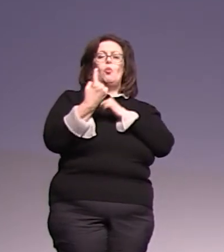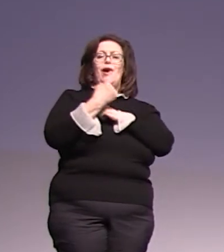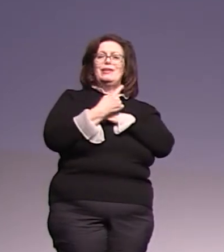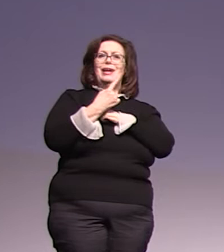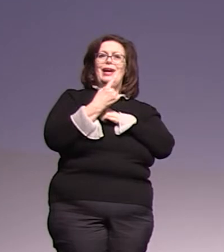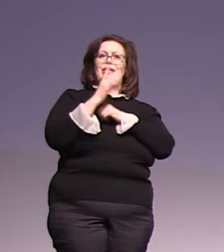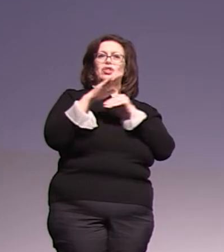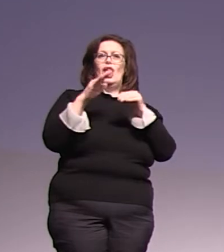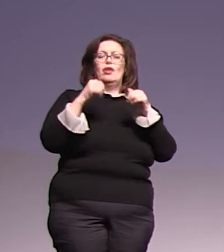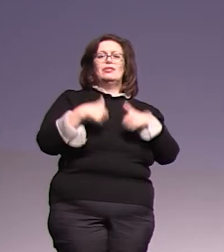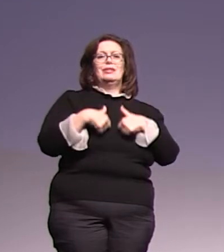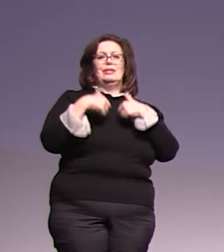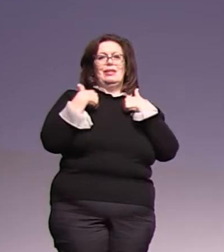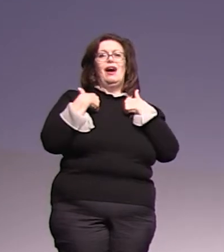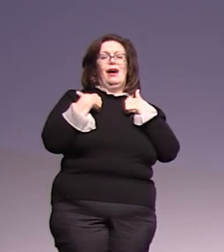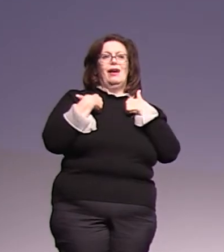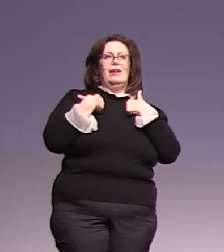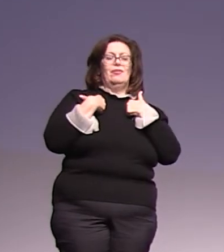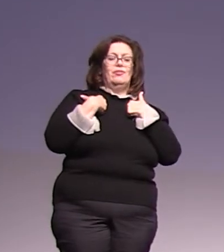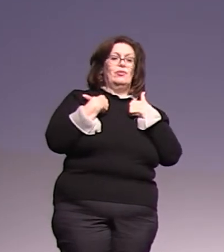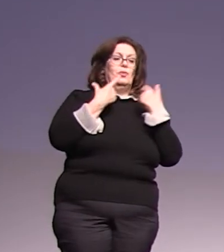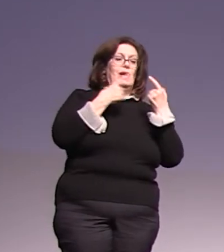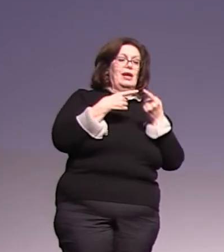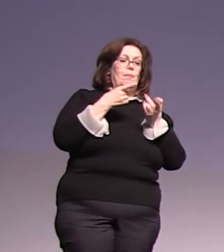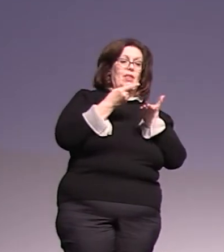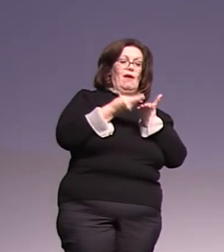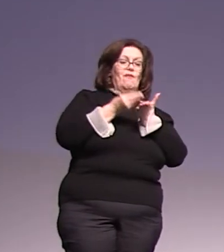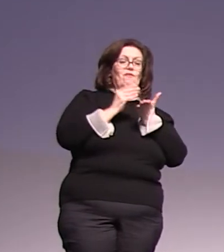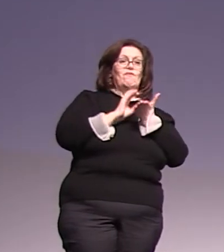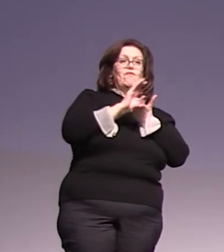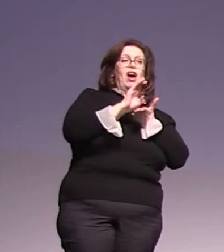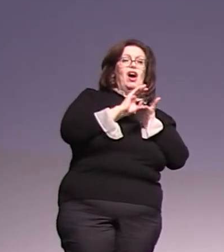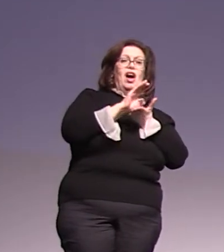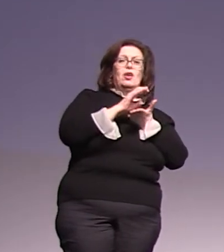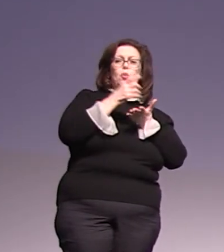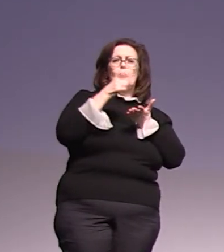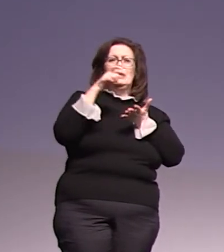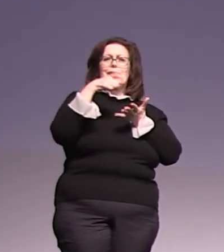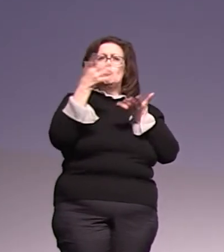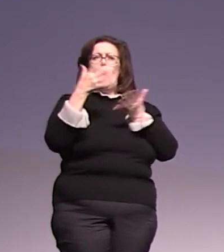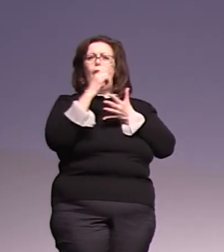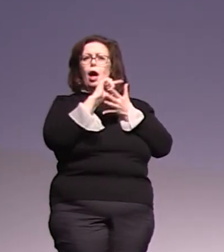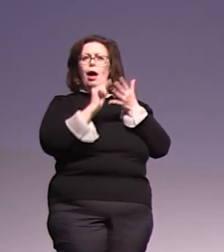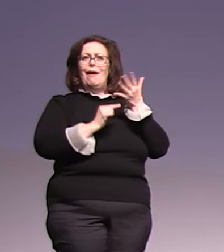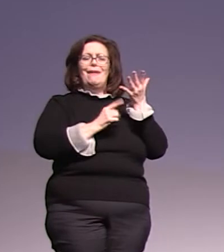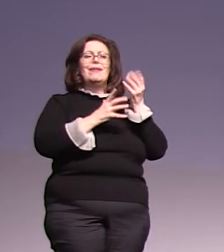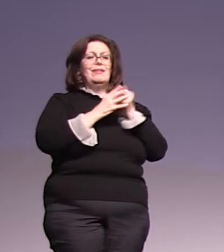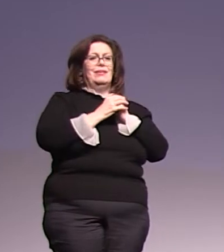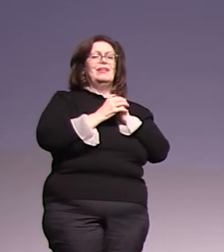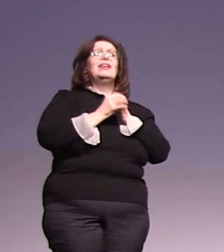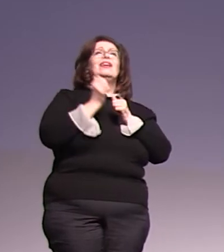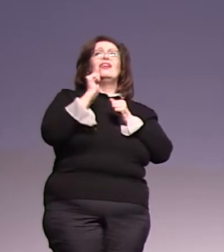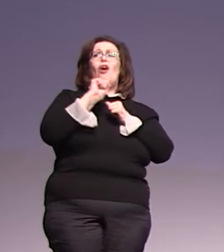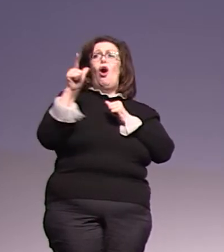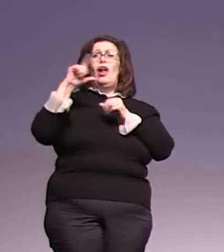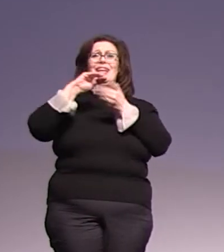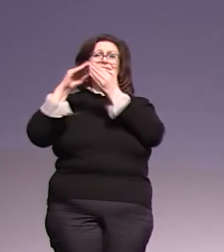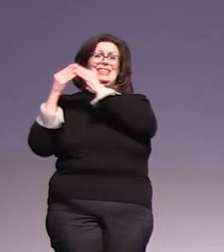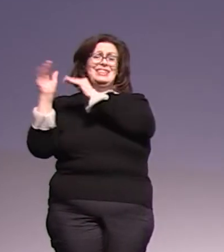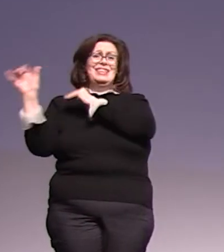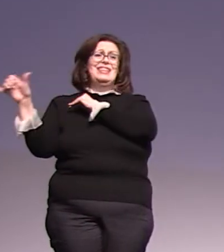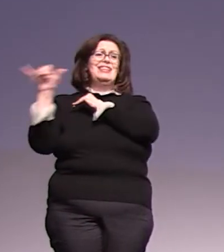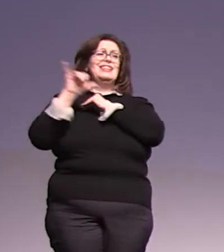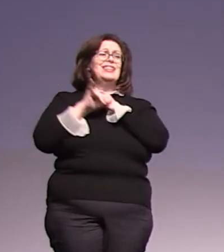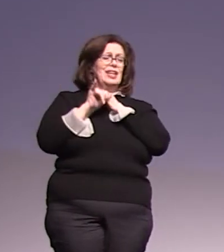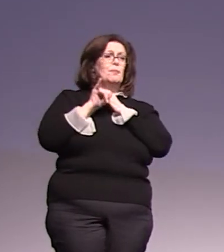let's say at the elementary school level, what do we need to fund for every student, no matter what, wherever they live in the state? And those are things like the